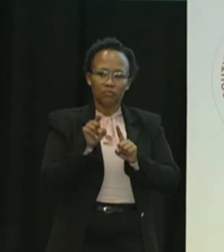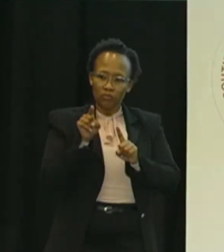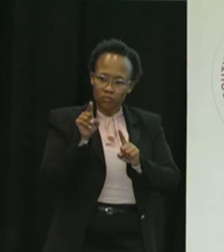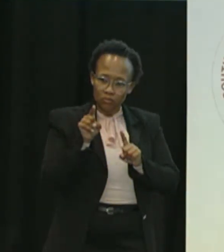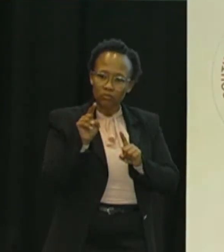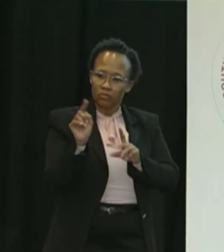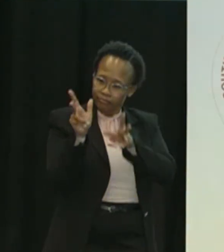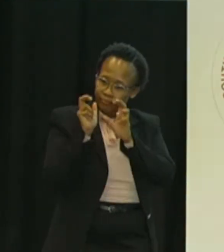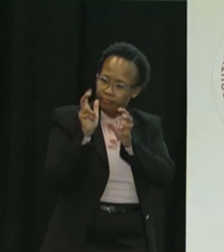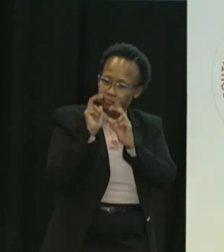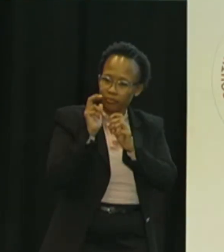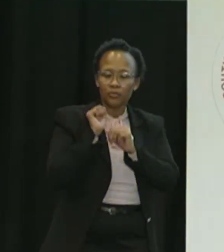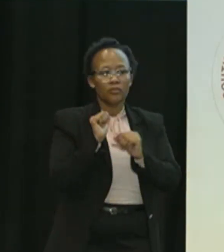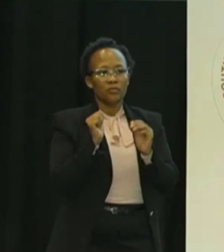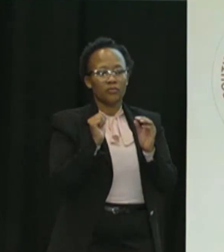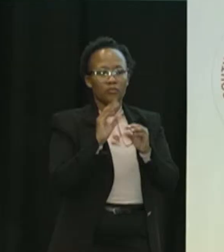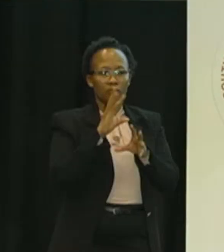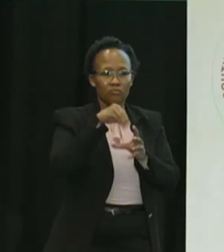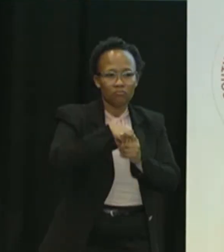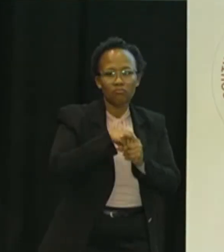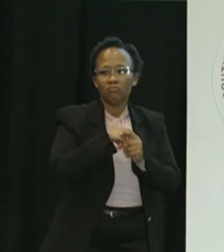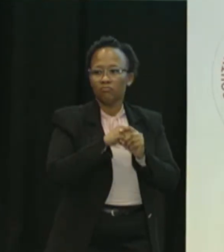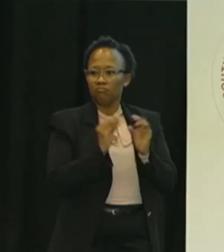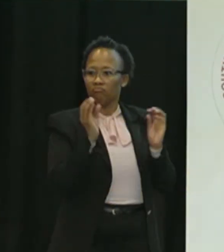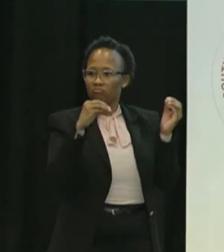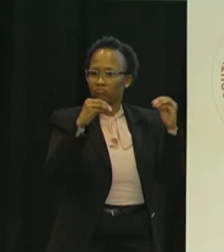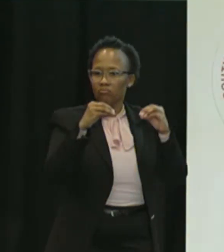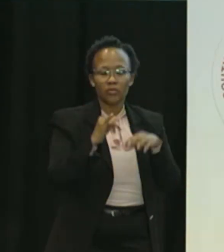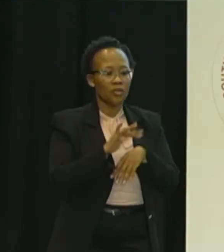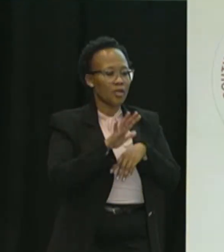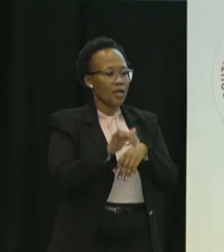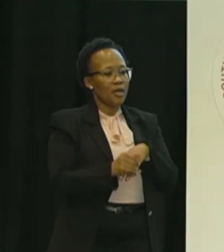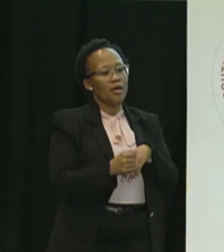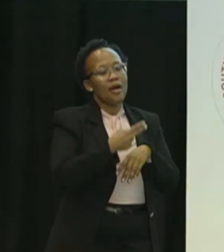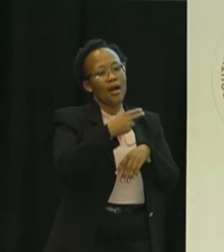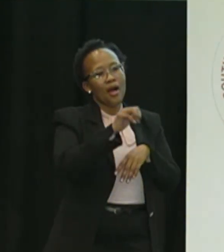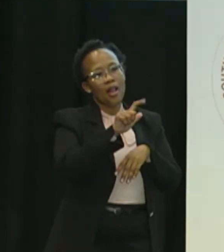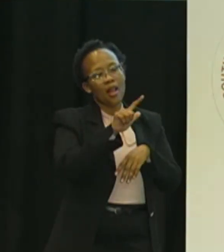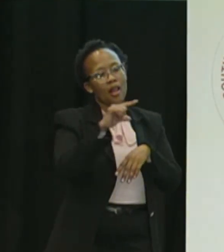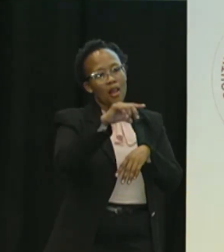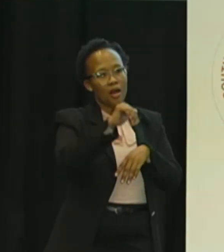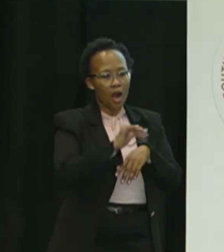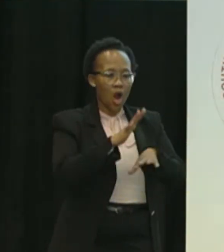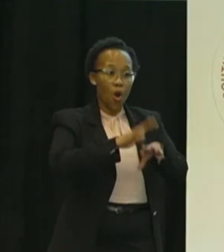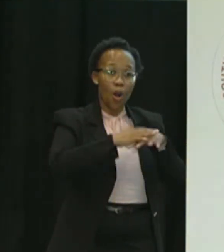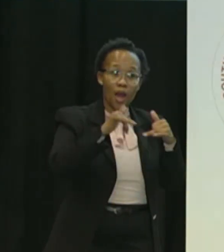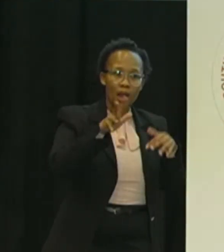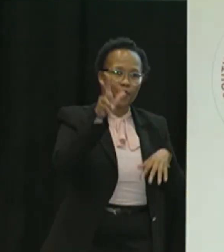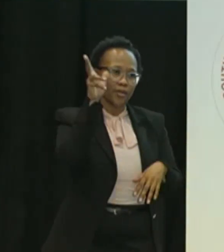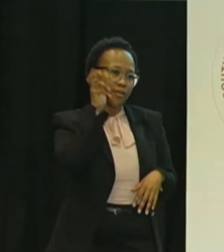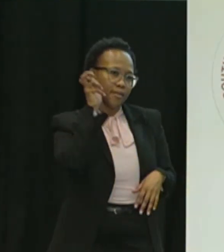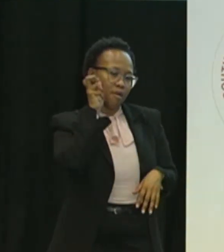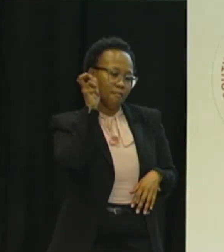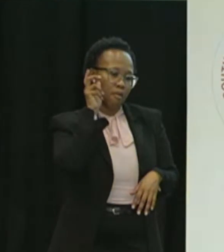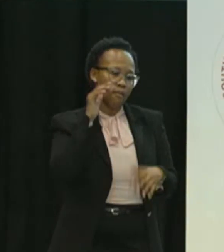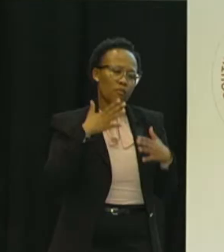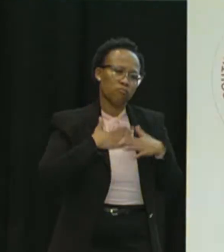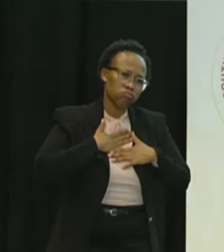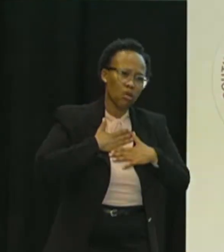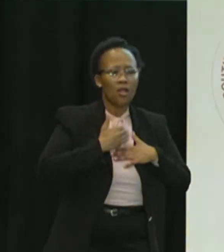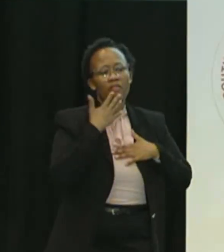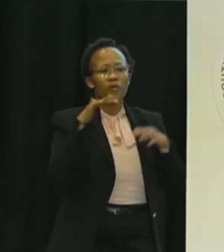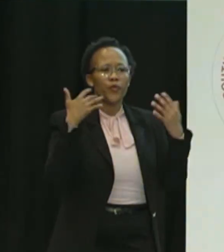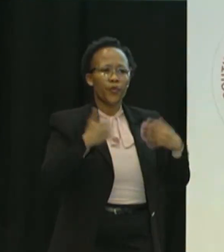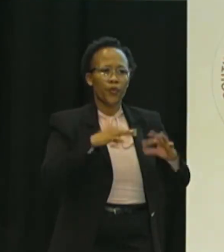engagement. Madam Hilga, we've already had you speak online, and it's quite exciting that you've taken time out of your hectic schedule to join